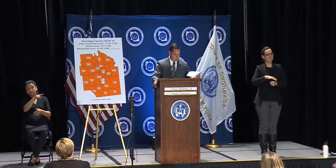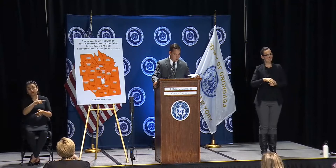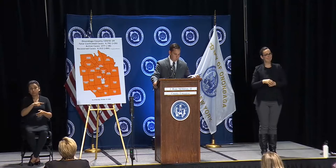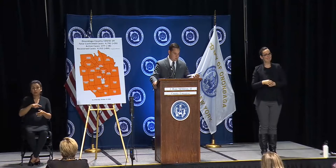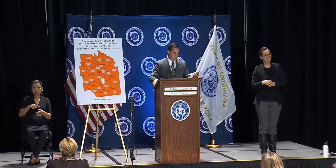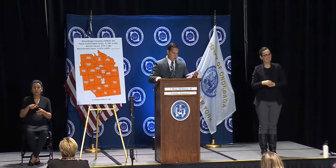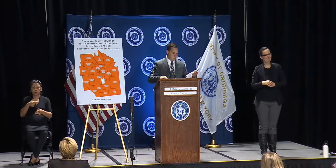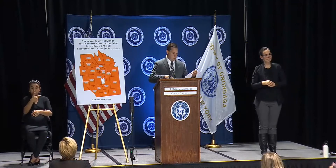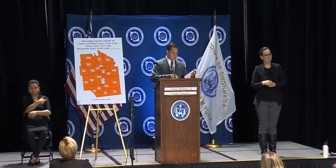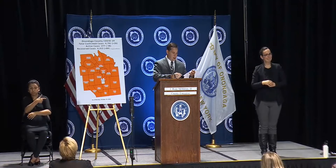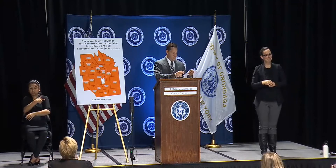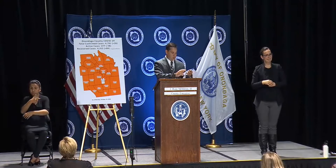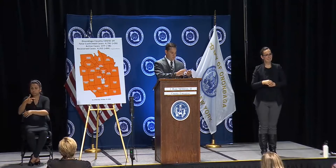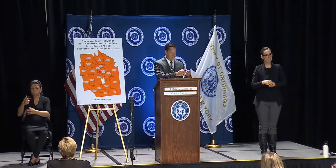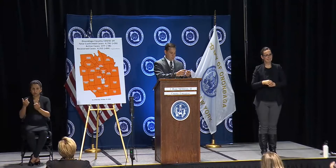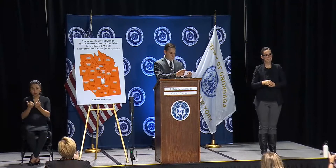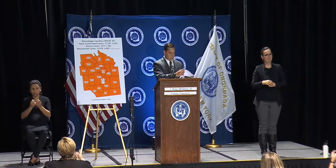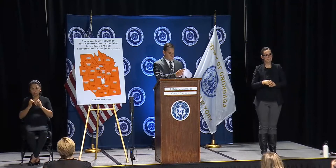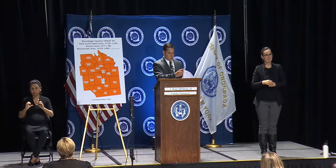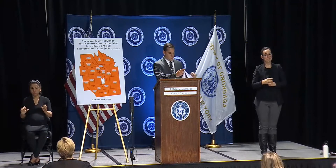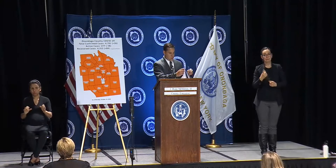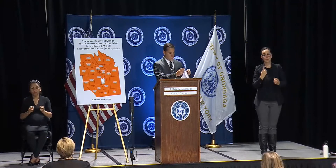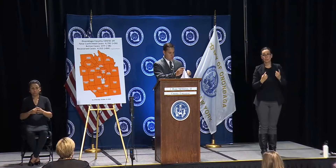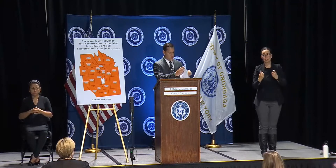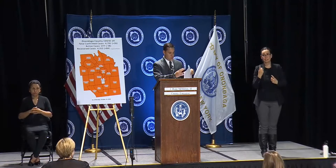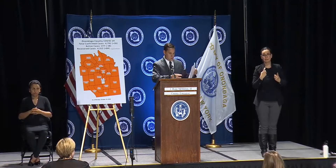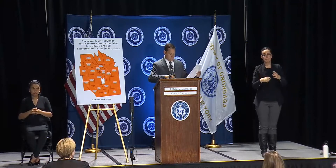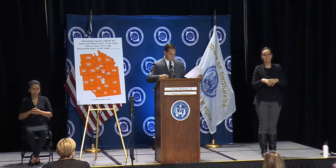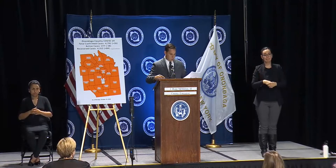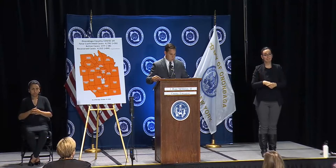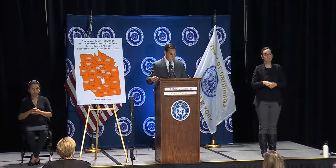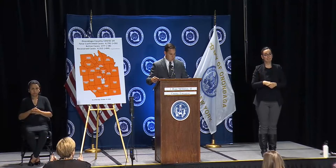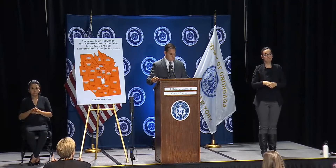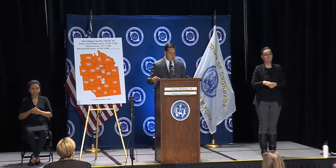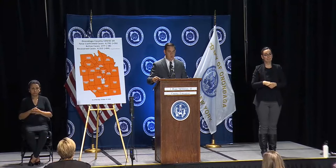on topic or off topic.